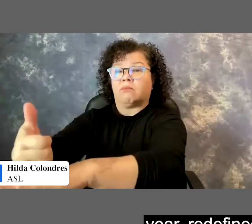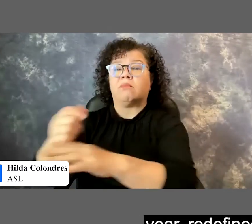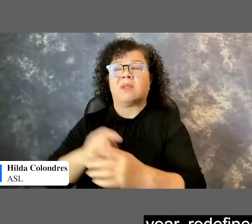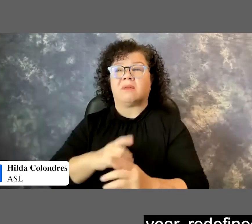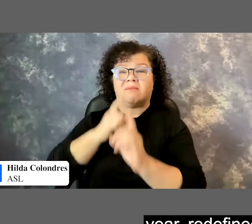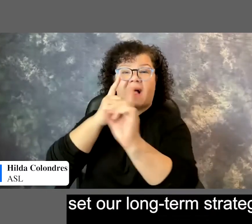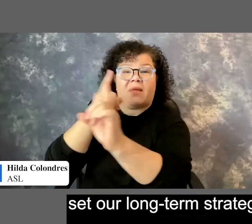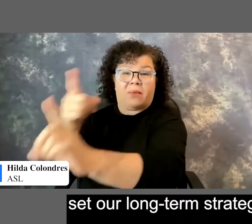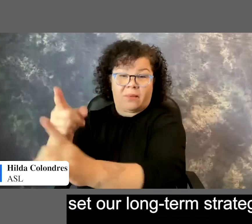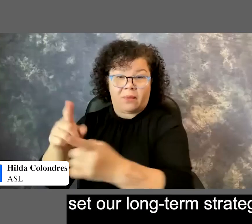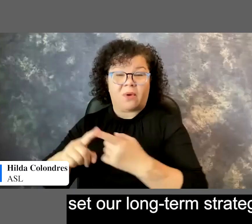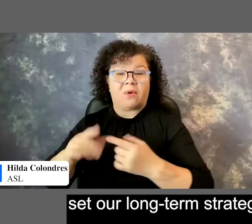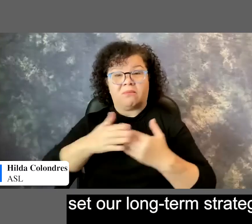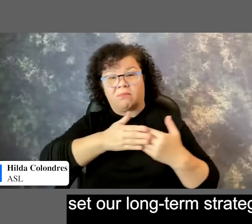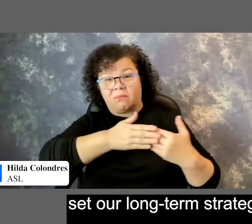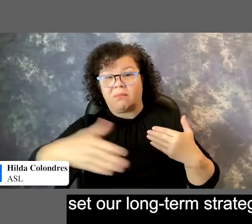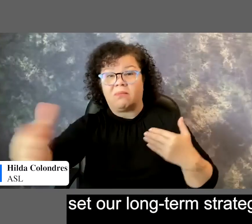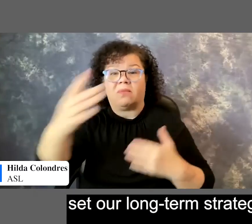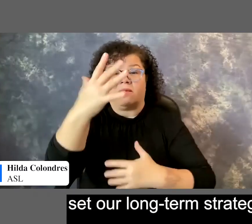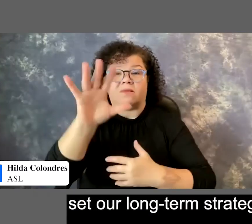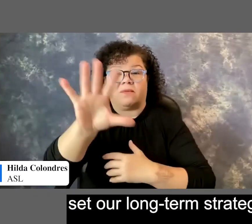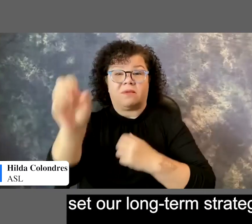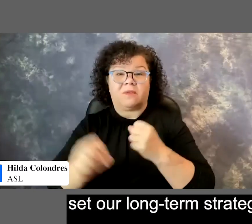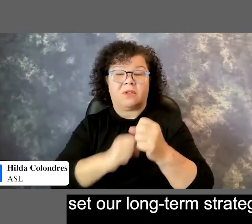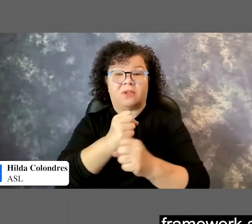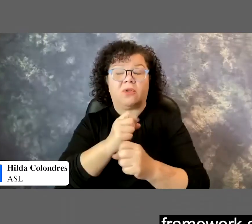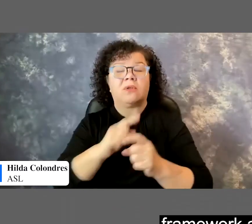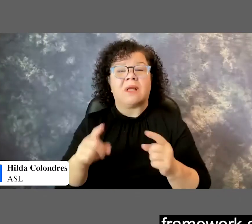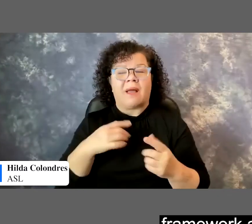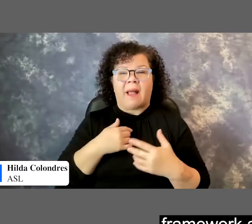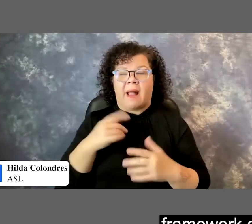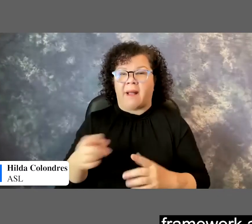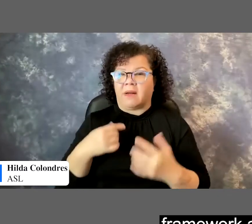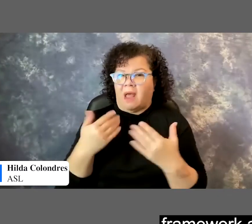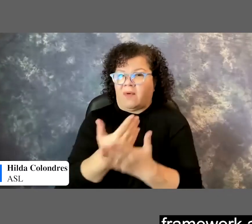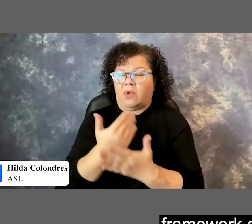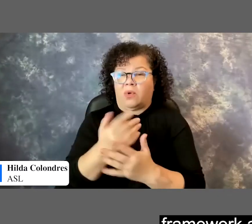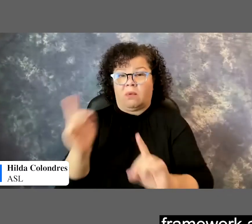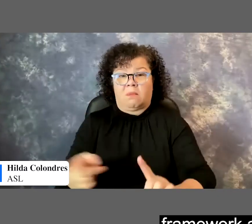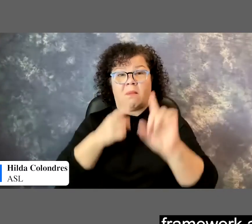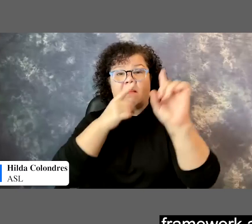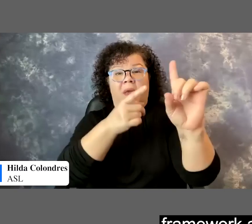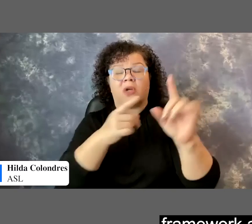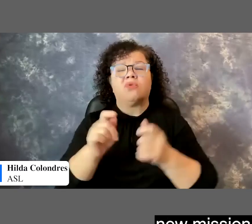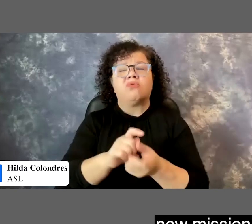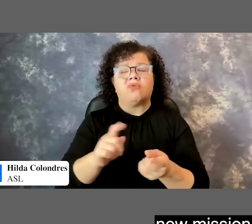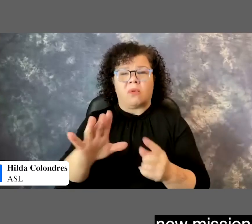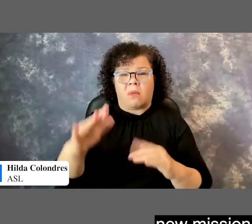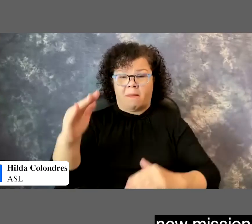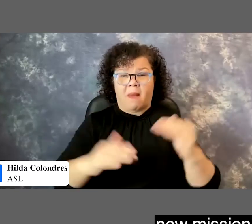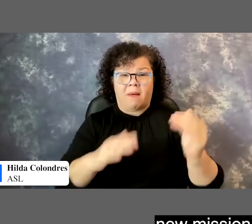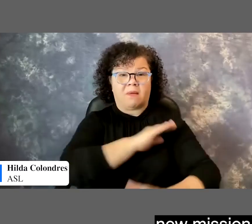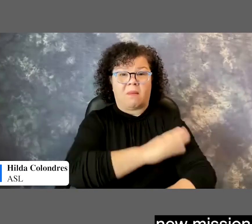and framework, and introduced a new mission to transform the balance of power to